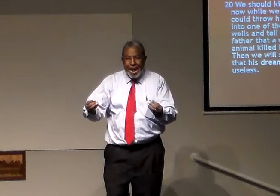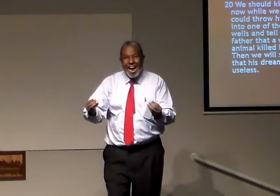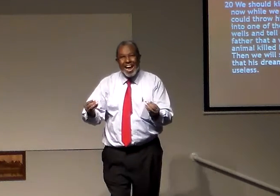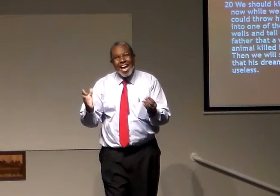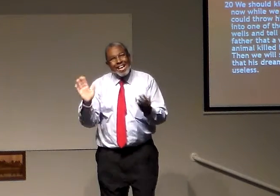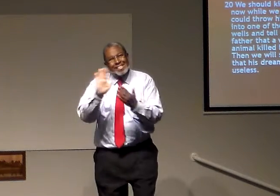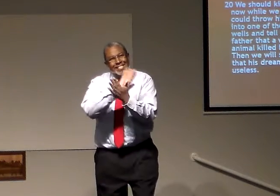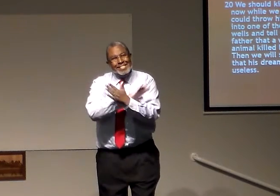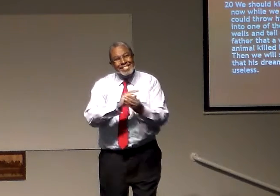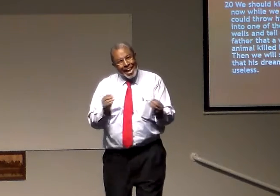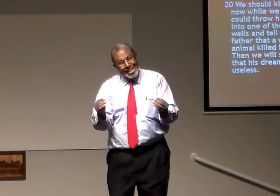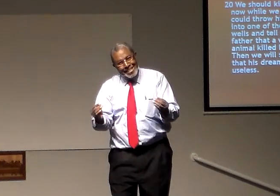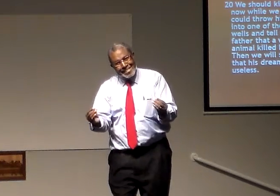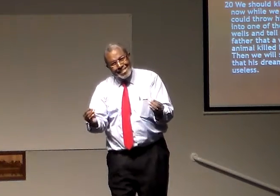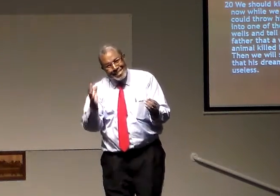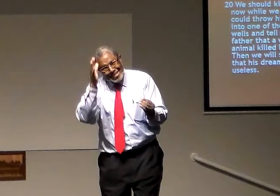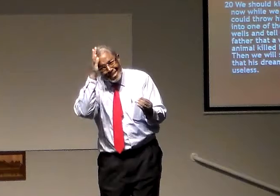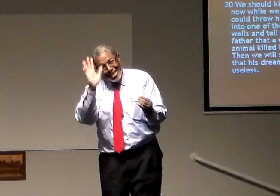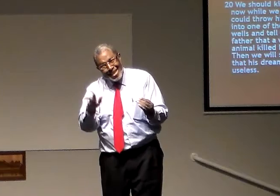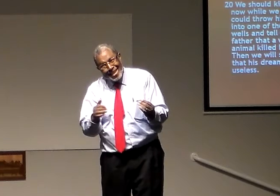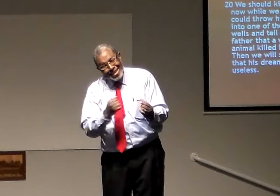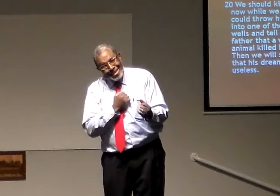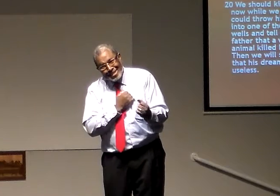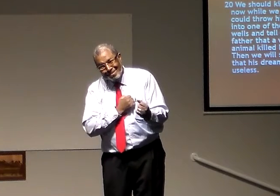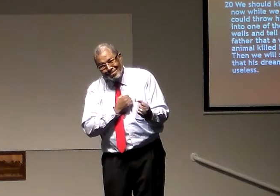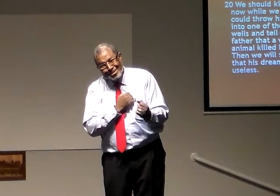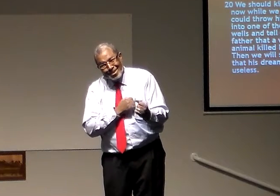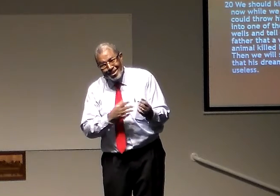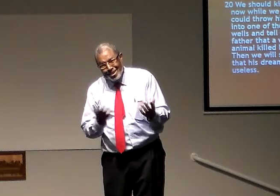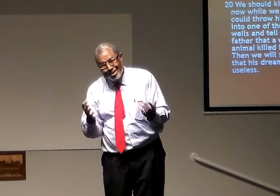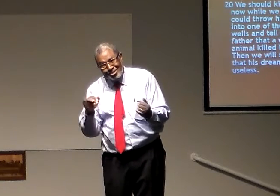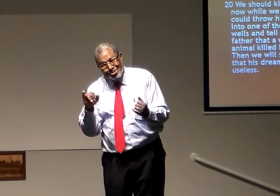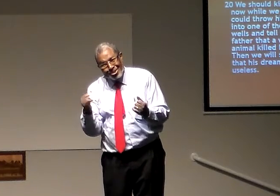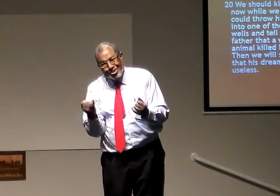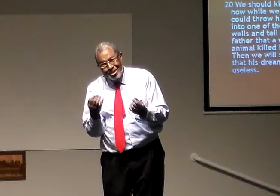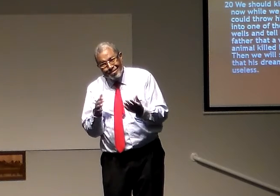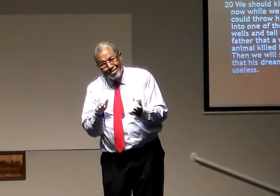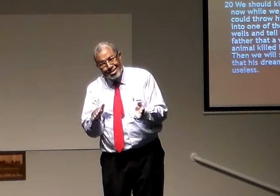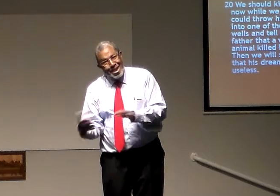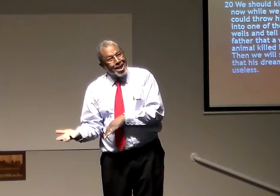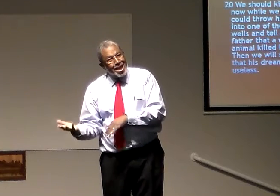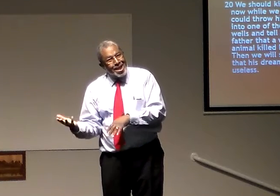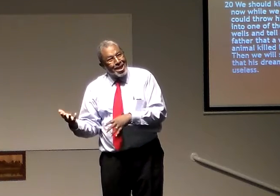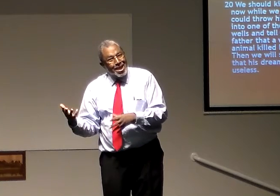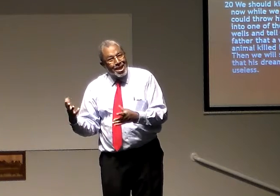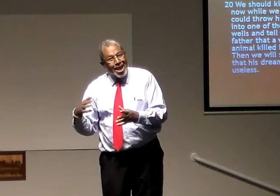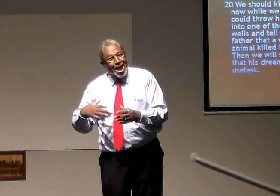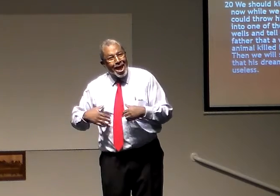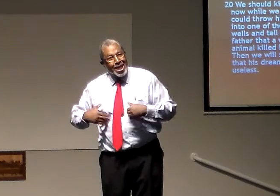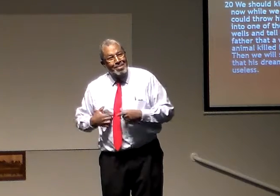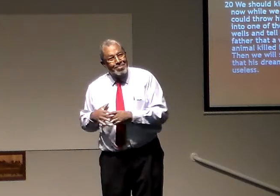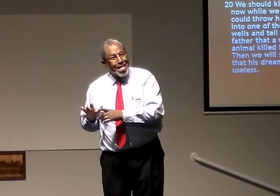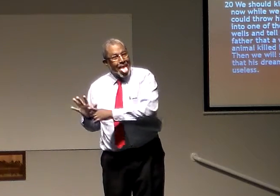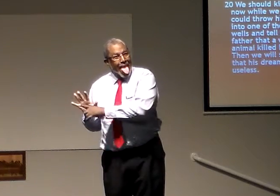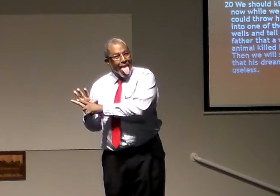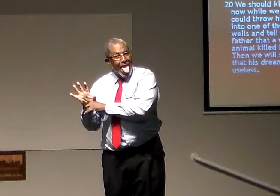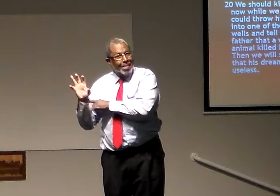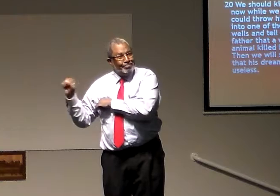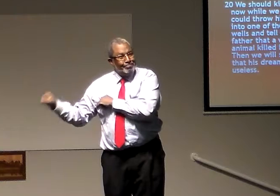good. Oh, Father, please. I'm so sorry, Father. He died. Animals just